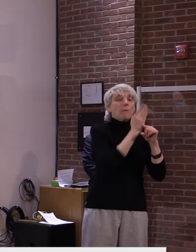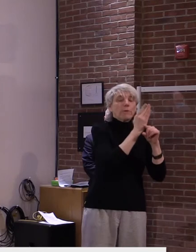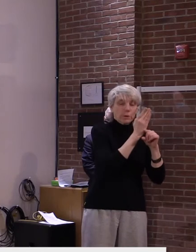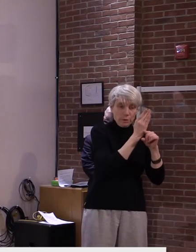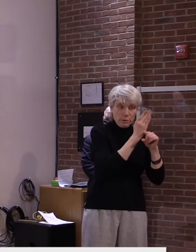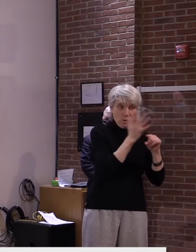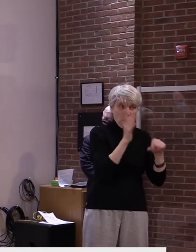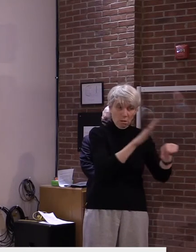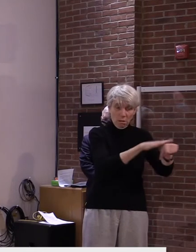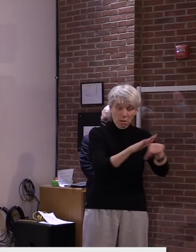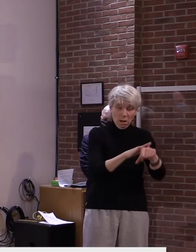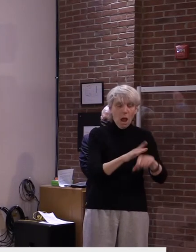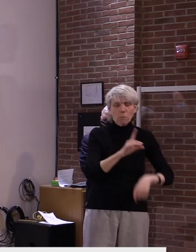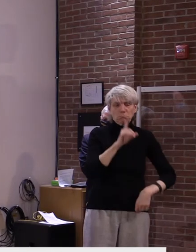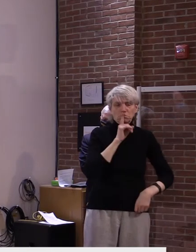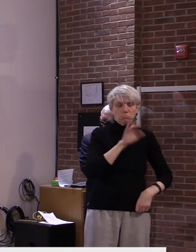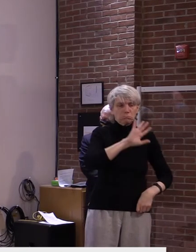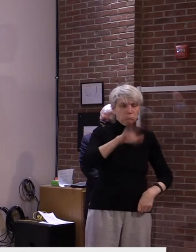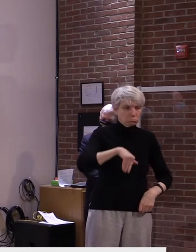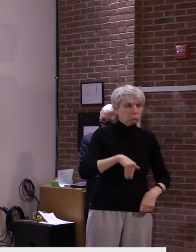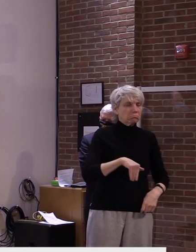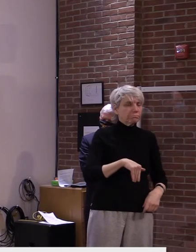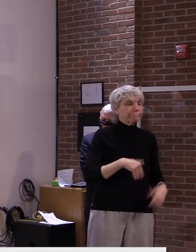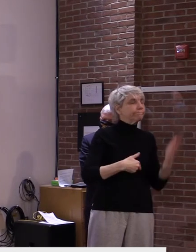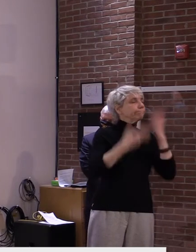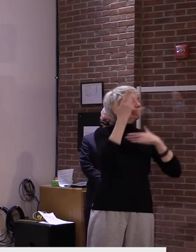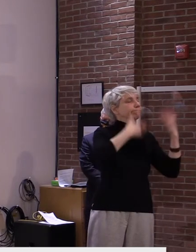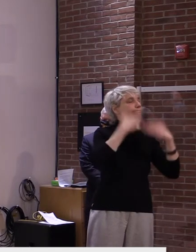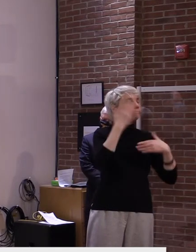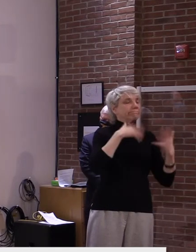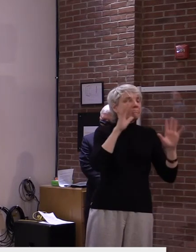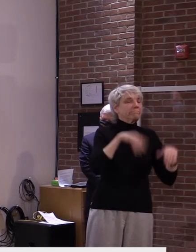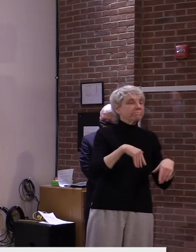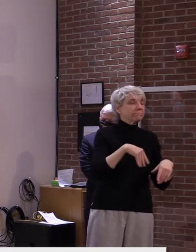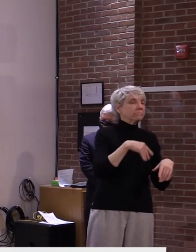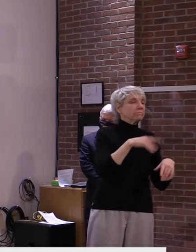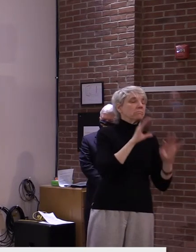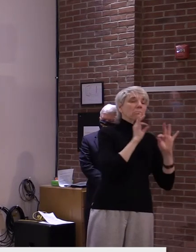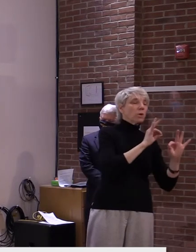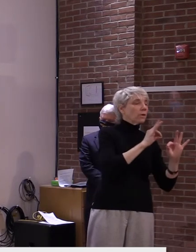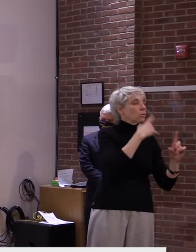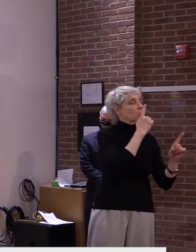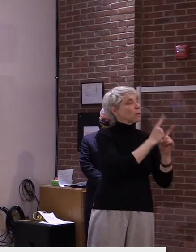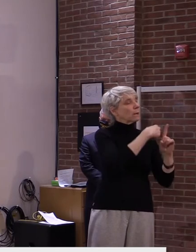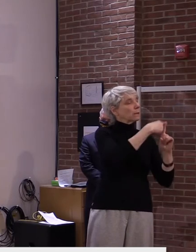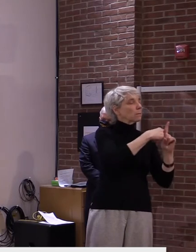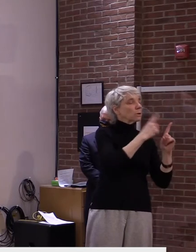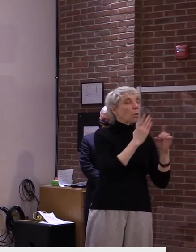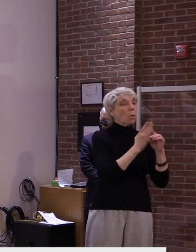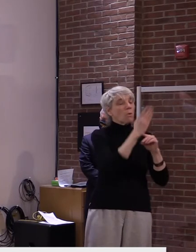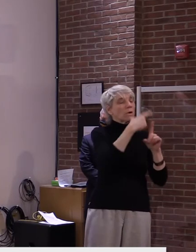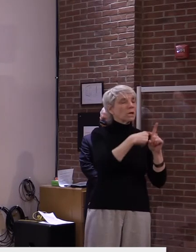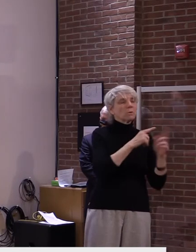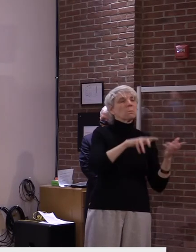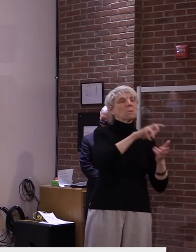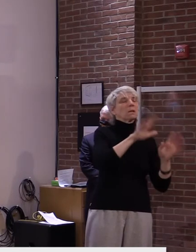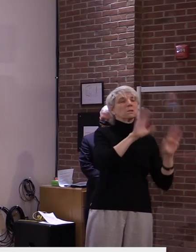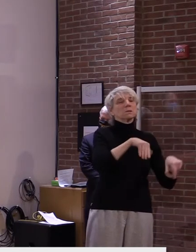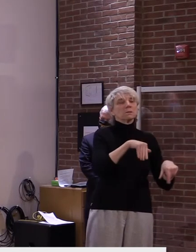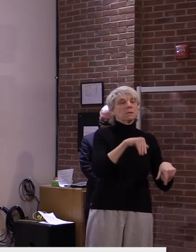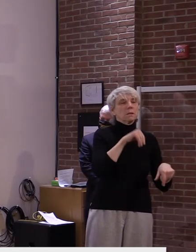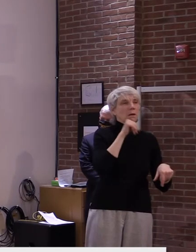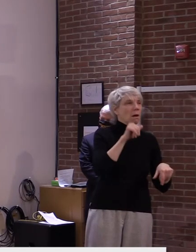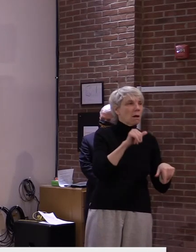range, or will that just get mixed in and nobody's going to know if their vaccine was part of that? Yeah, I think that's a